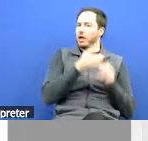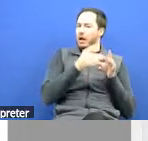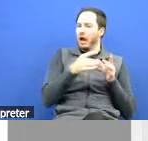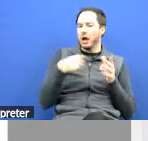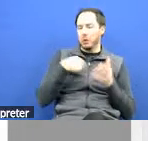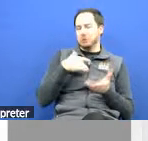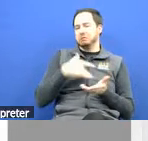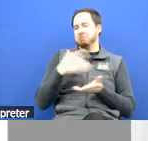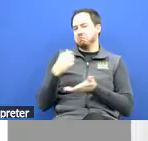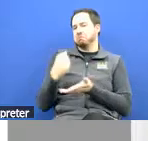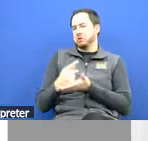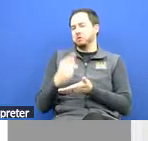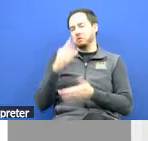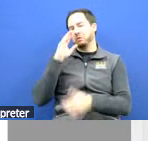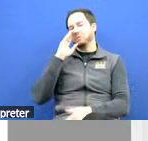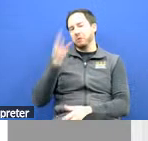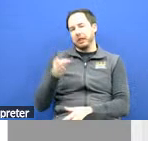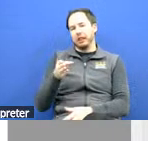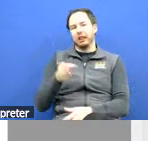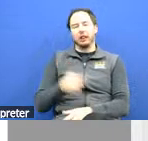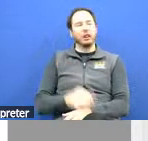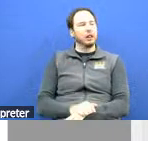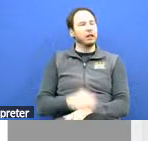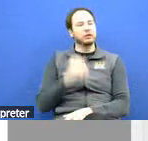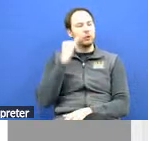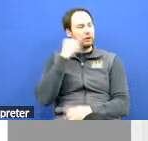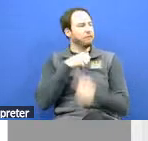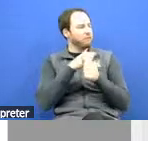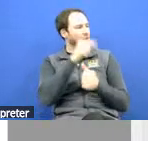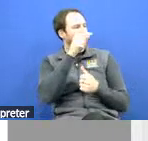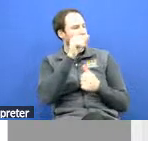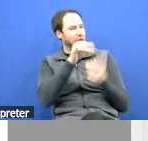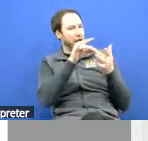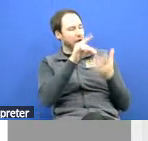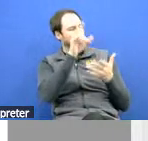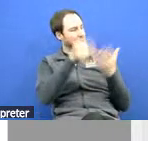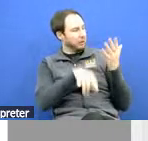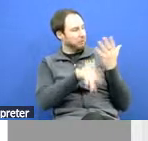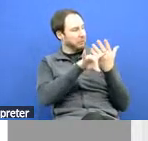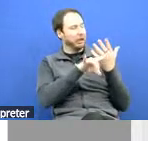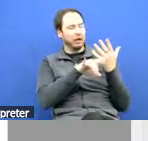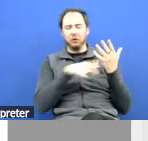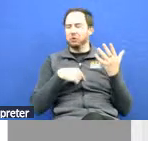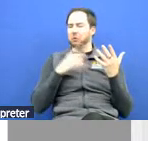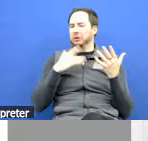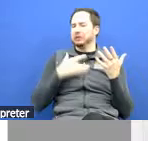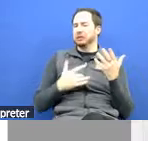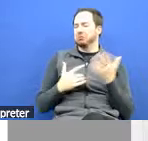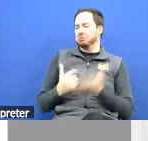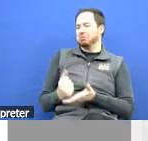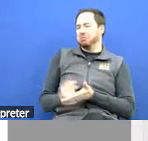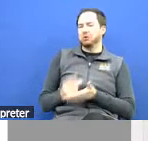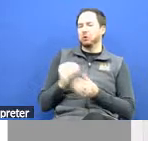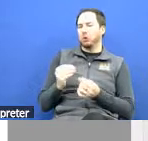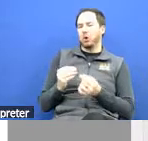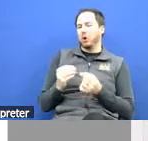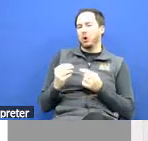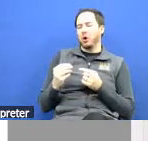said, if you're going along with the style guide, then chances are you're going to have less